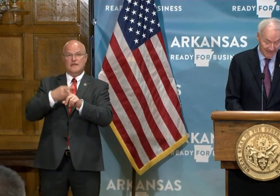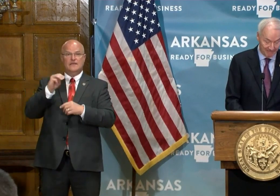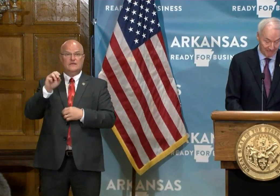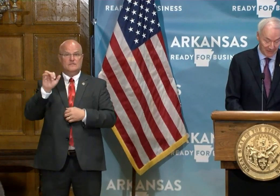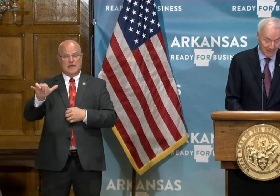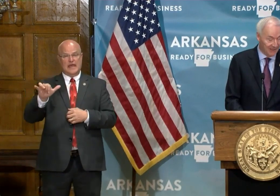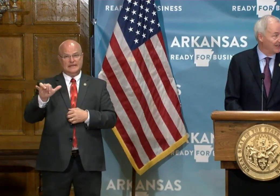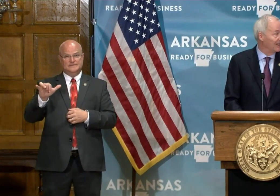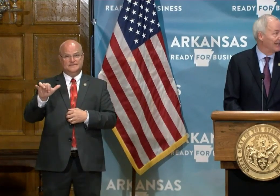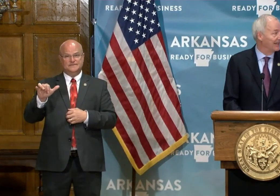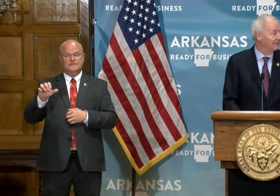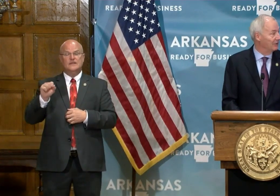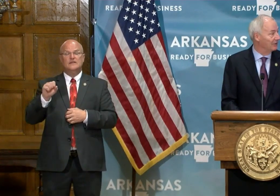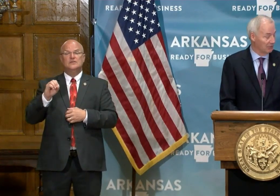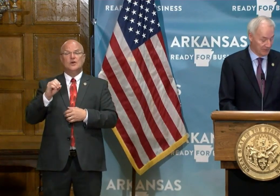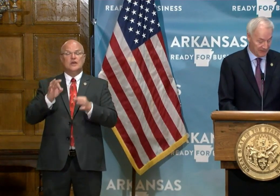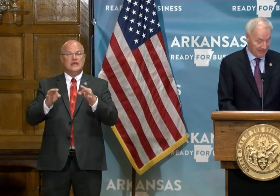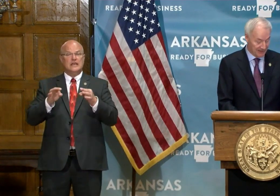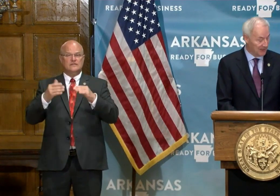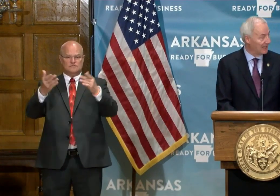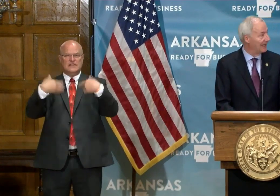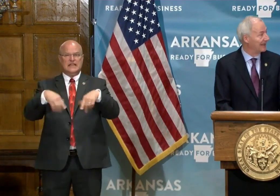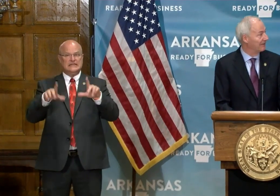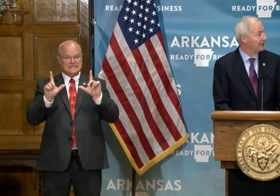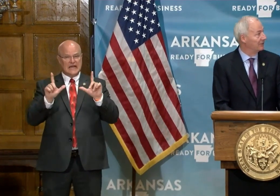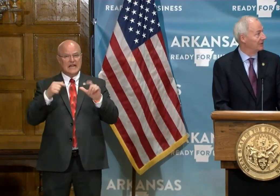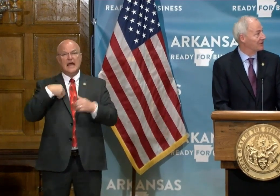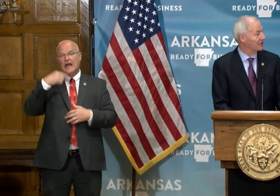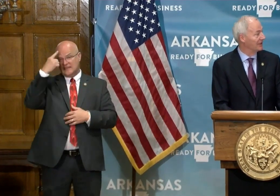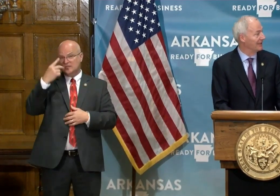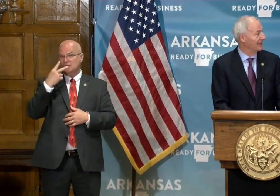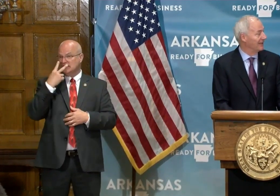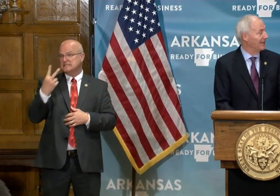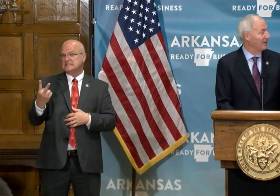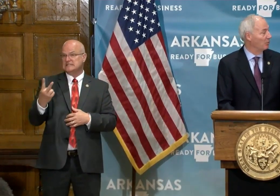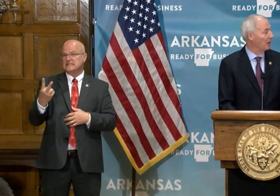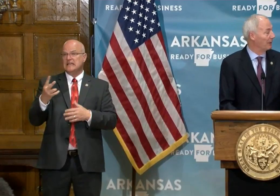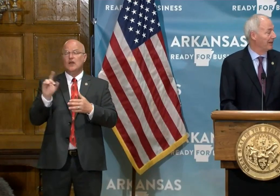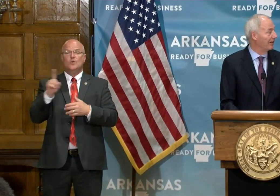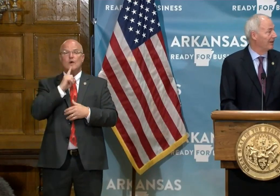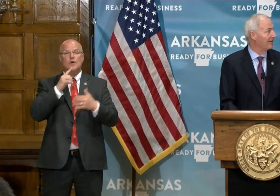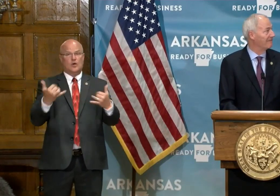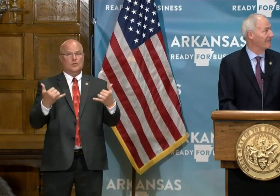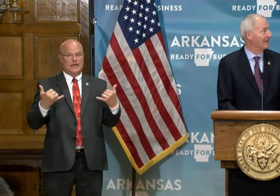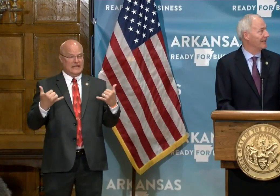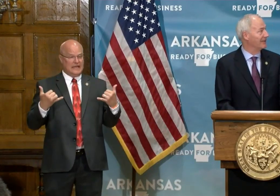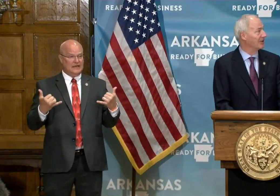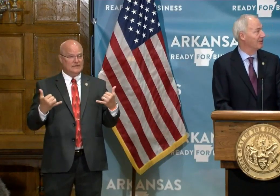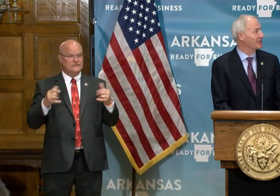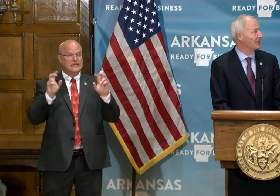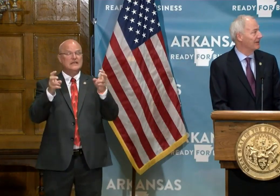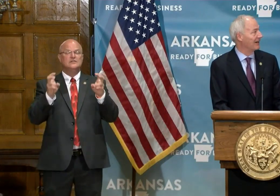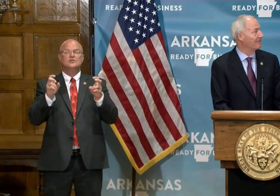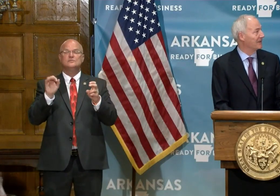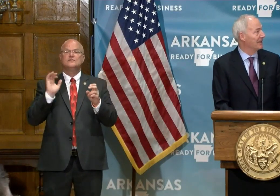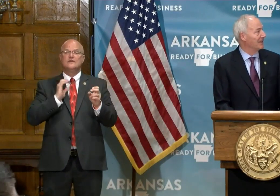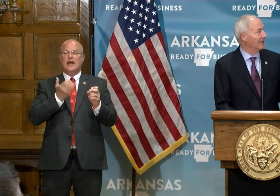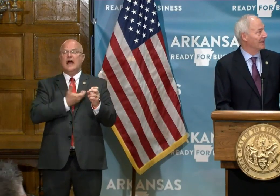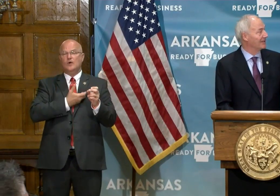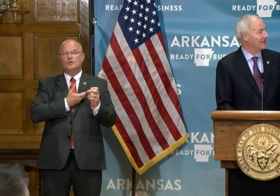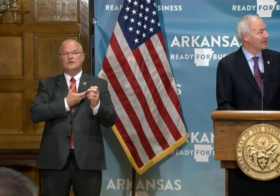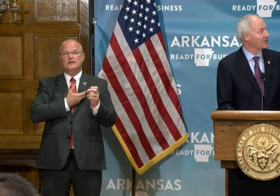of May. And if you go to the next slide, I think you can see where we are in terms of